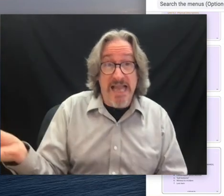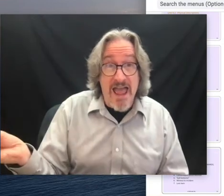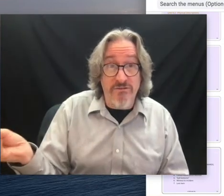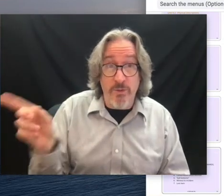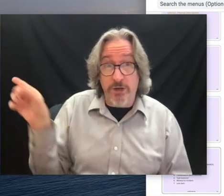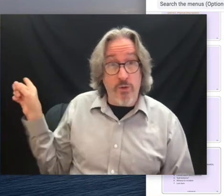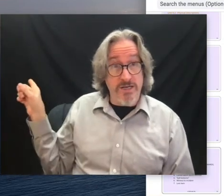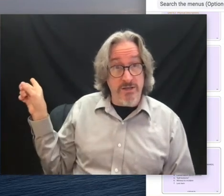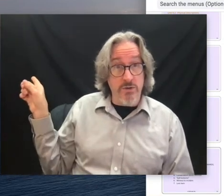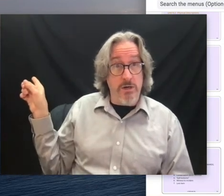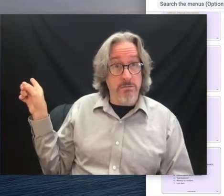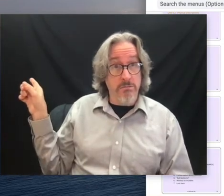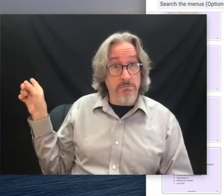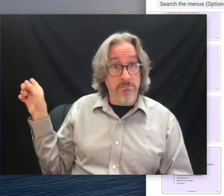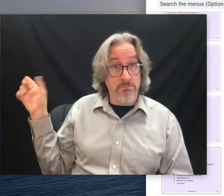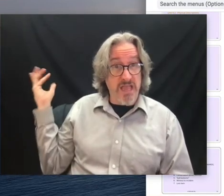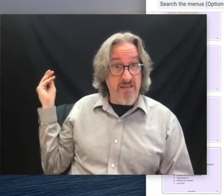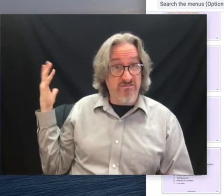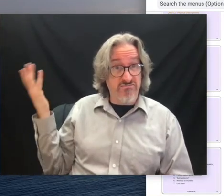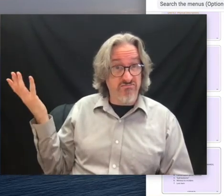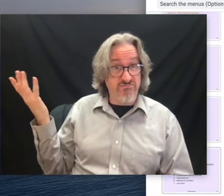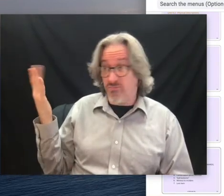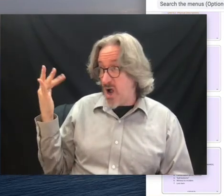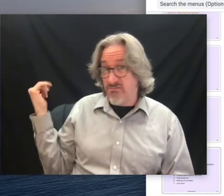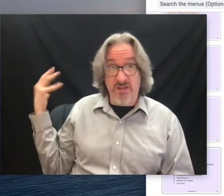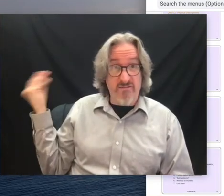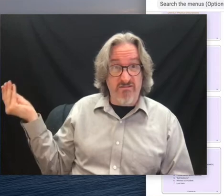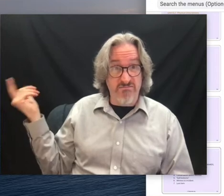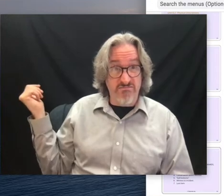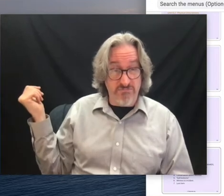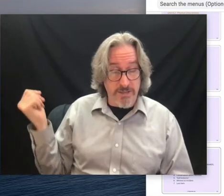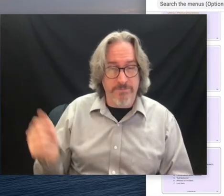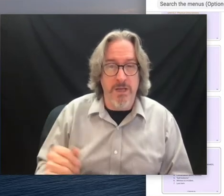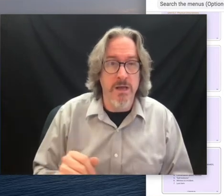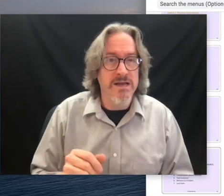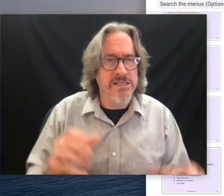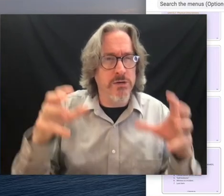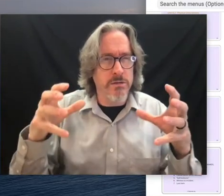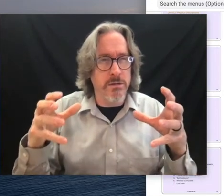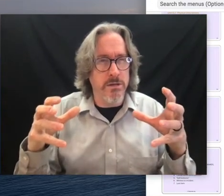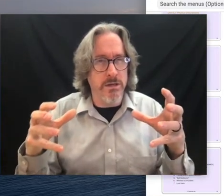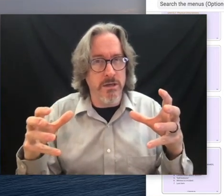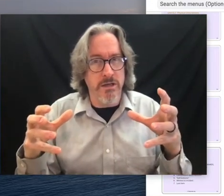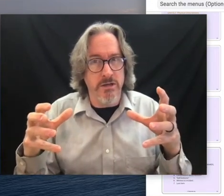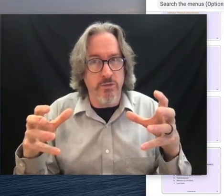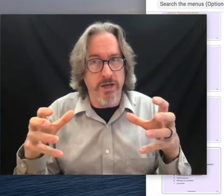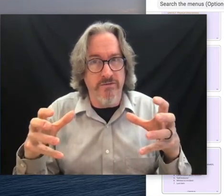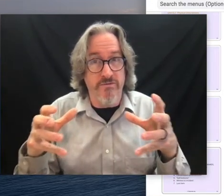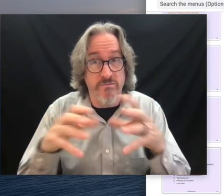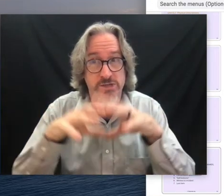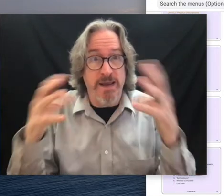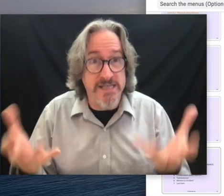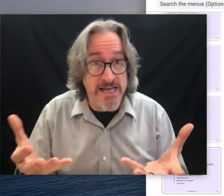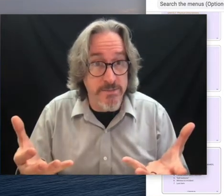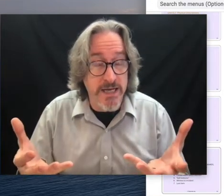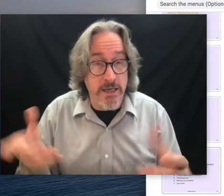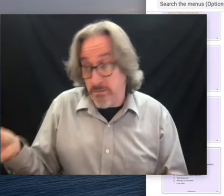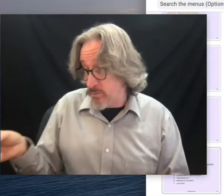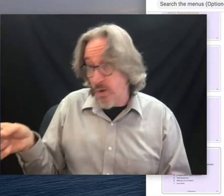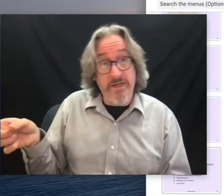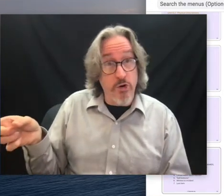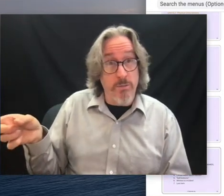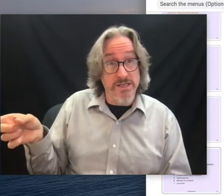just left, we could point to the door. They left. Why? Left. So if space has